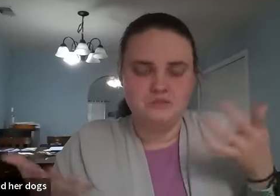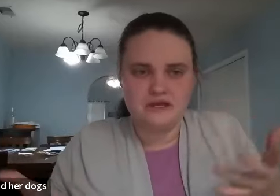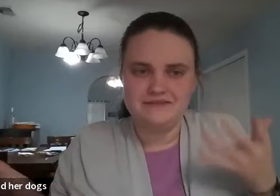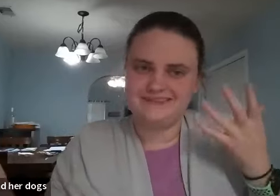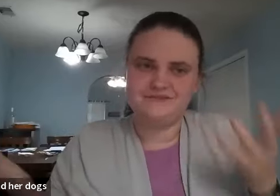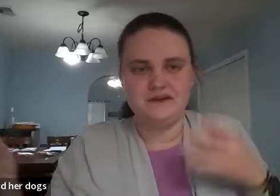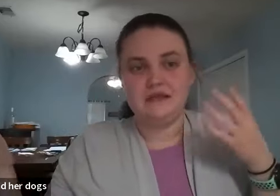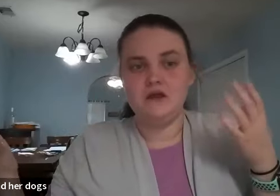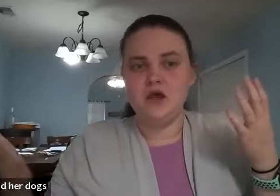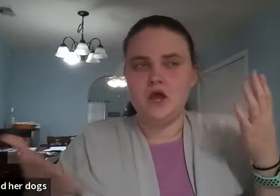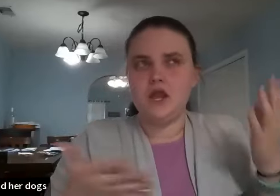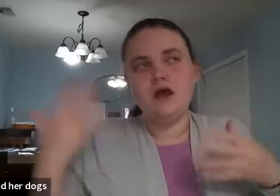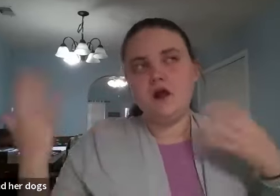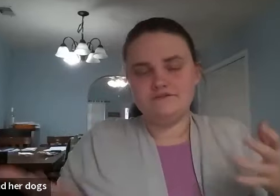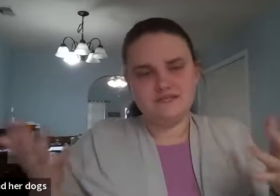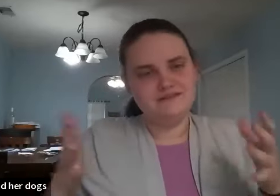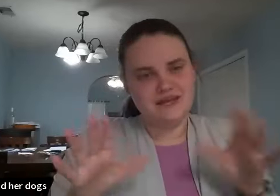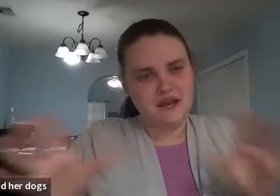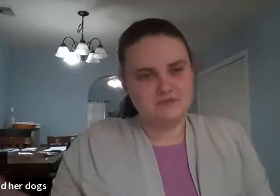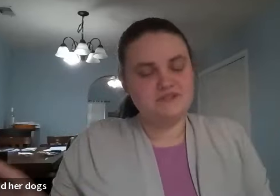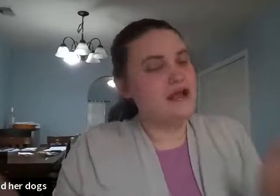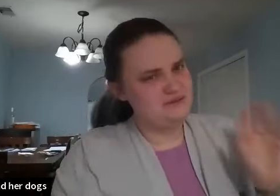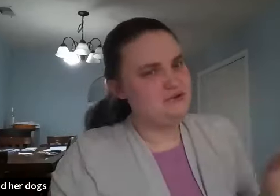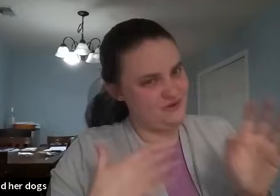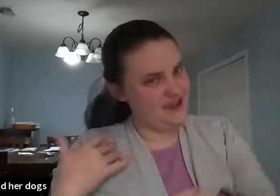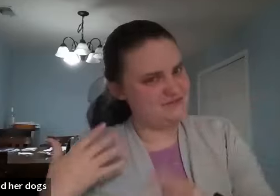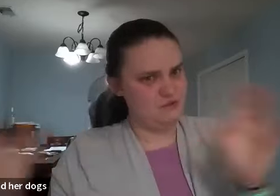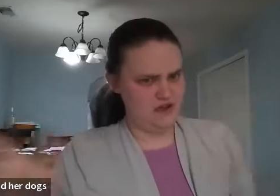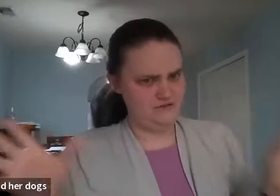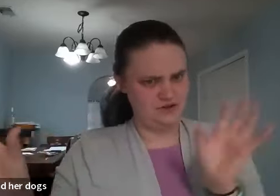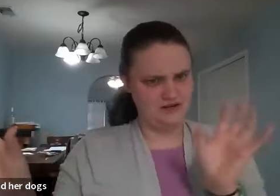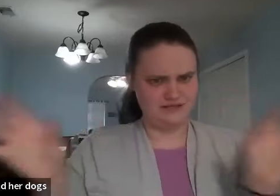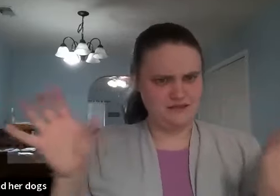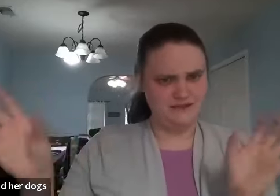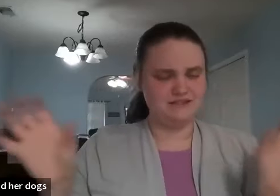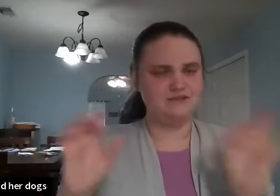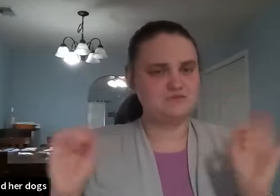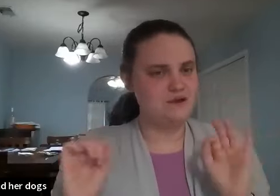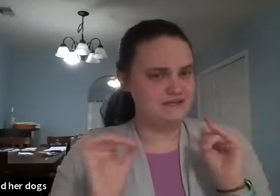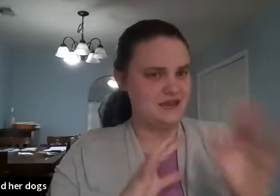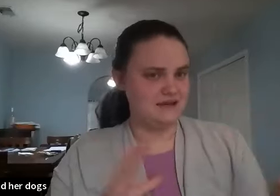on it. That's very, not often that it happens, but I have people who ask me, well, how are you trying to explain this? So that's why I always add it in.